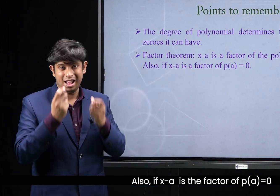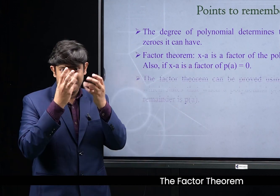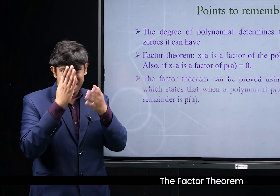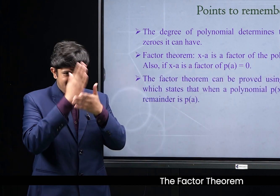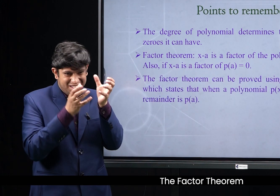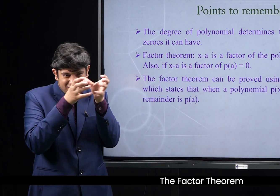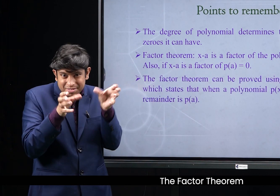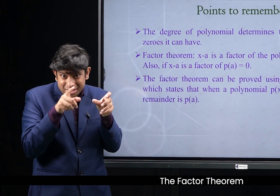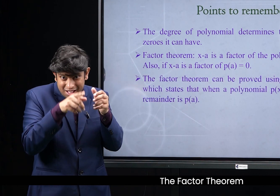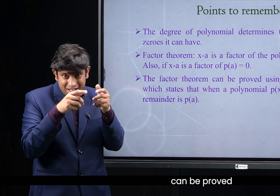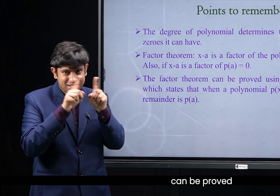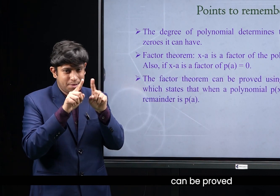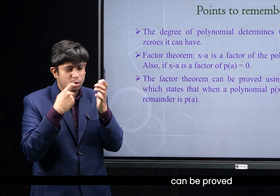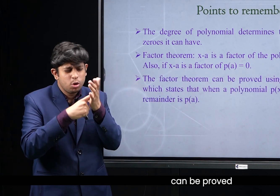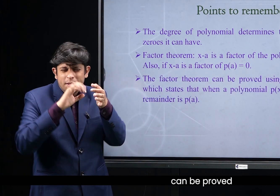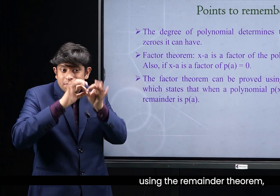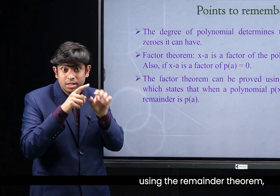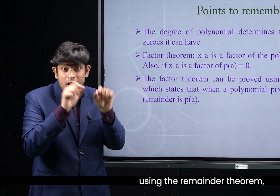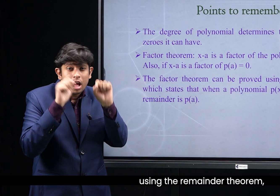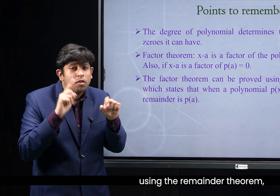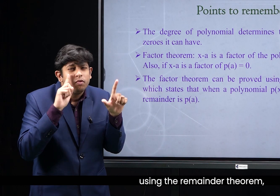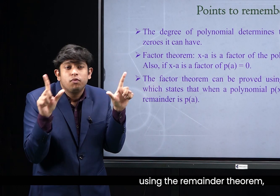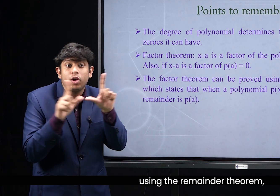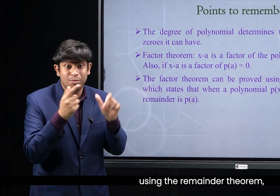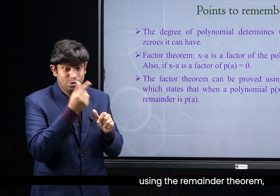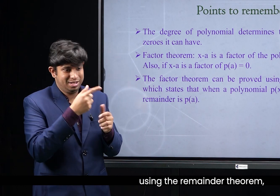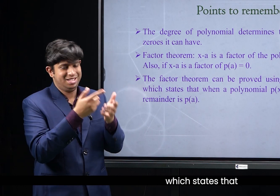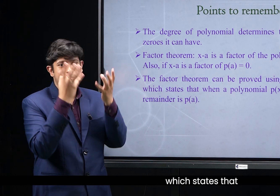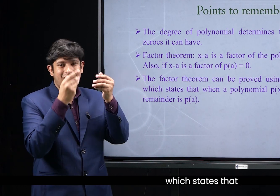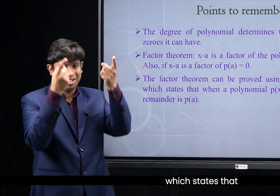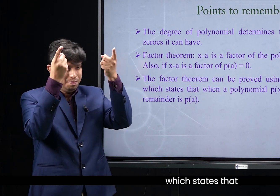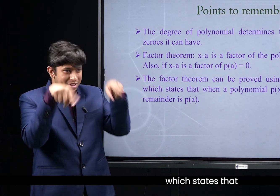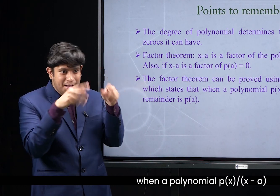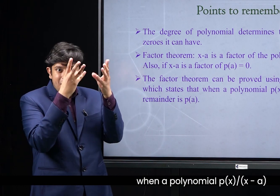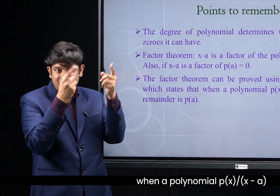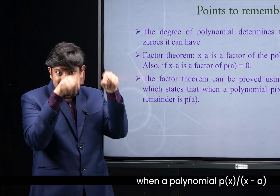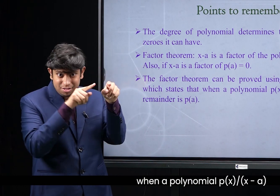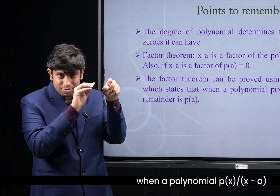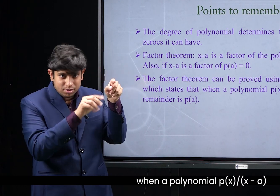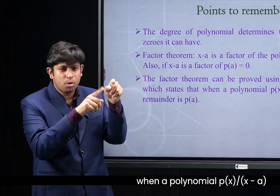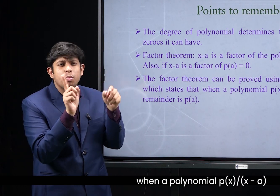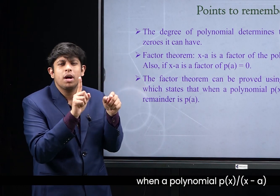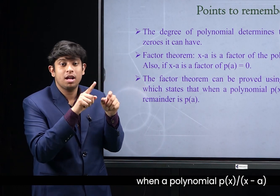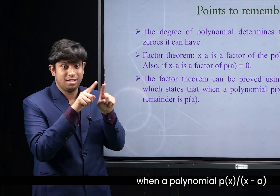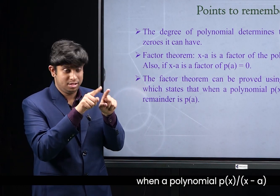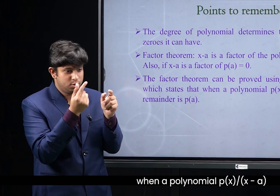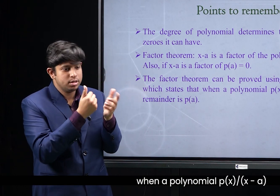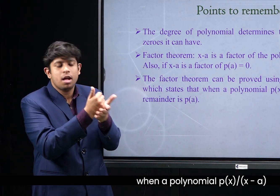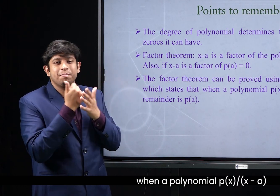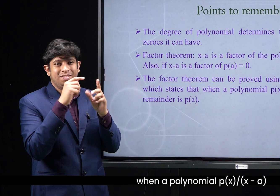The factor theorem can be proved using the remainder theorem, which states that when a polynomial p of x is divided